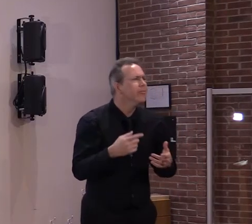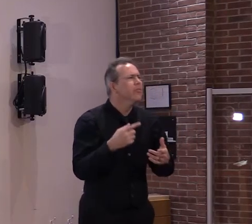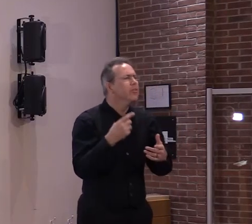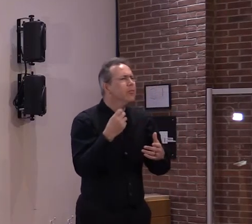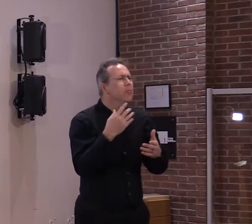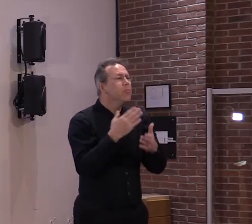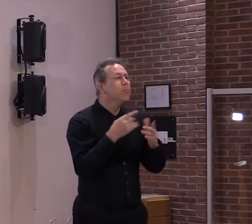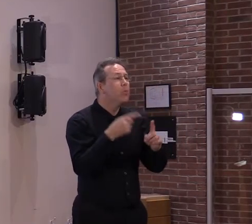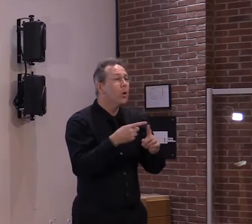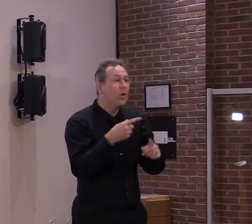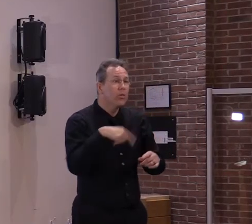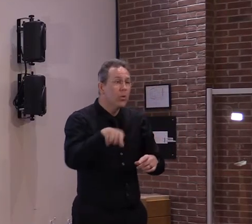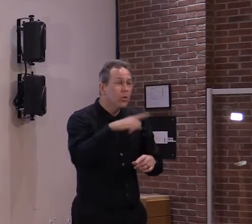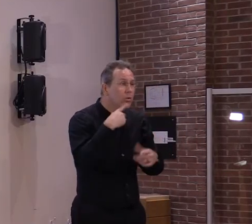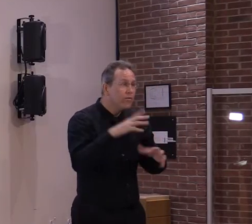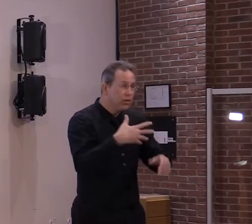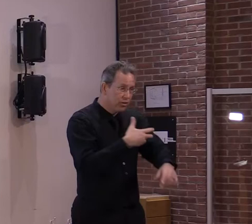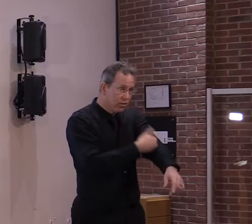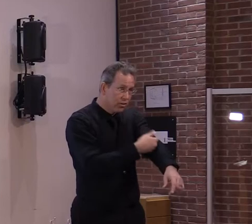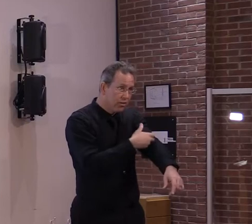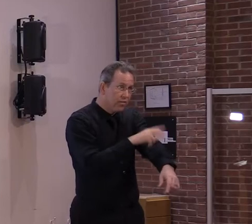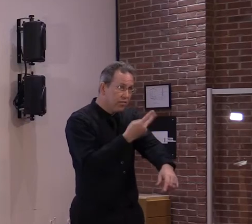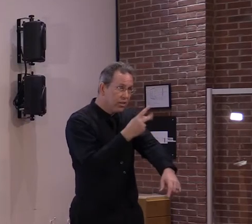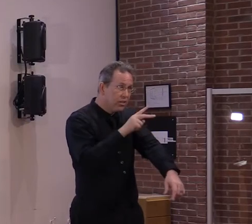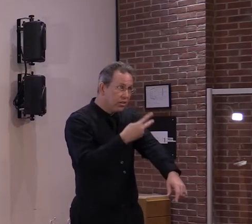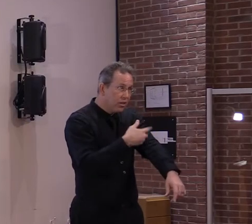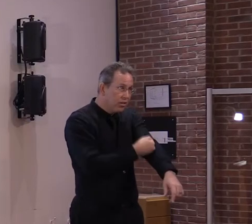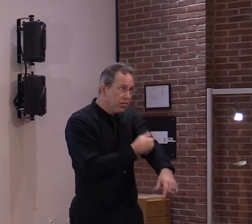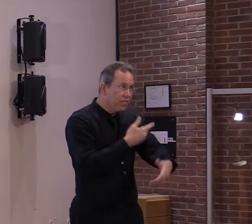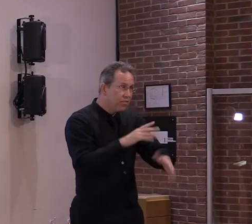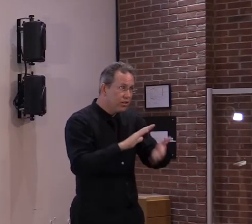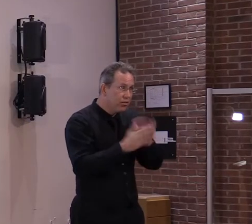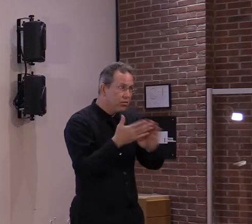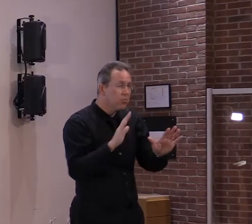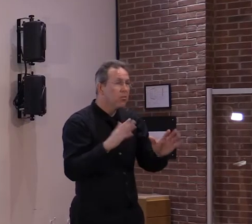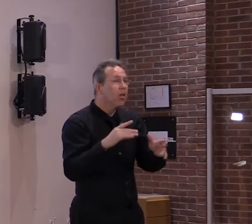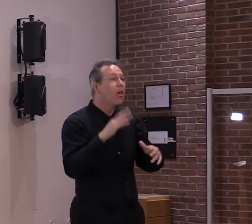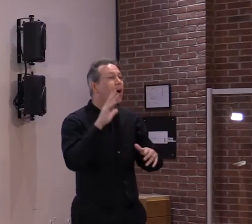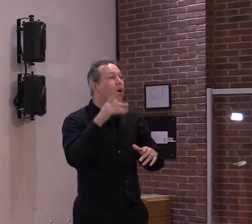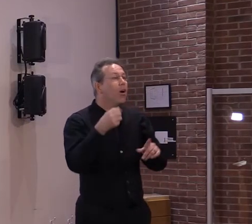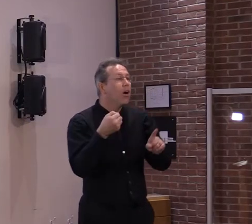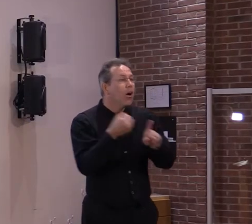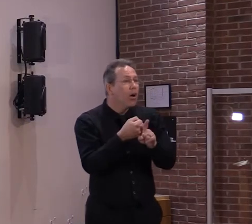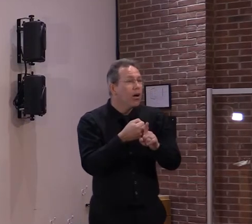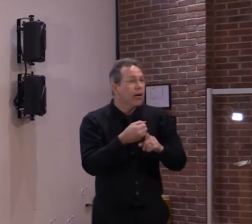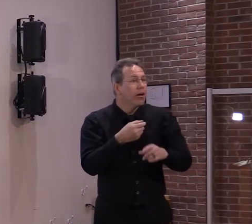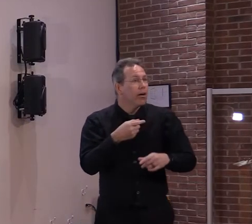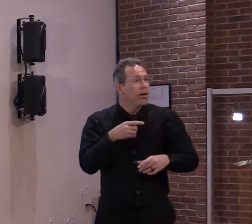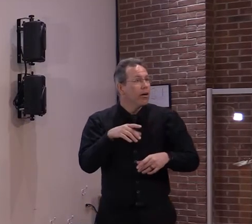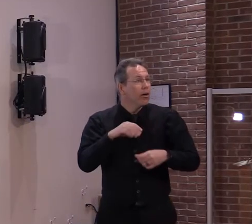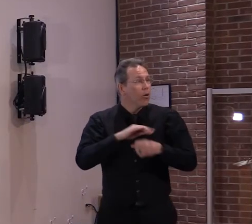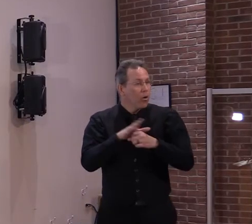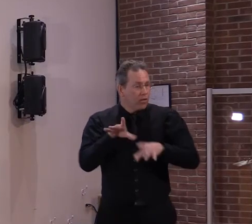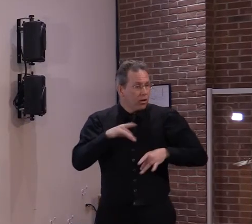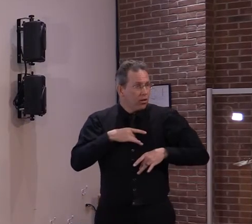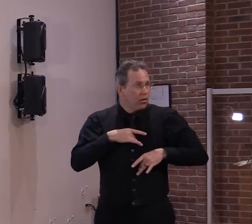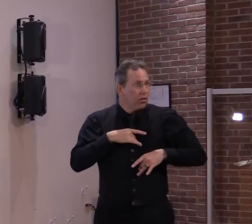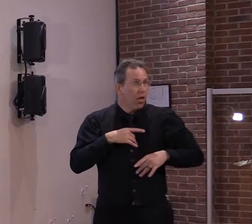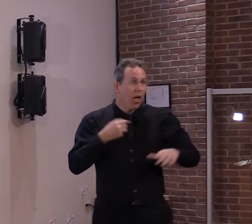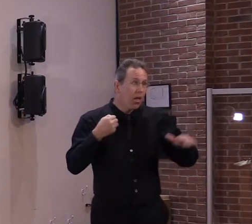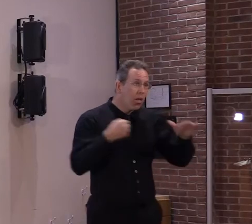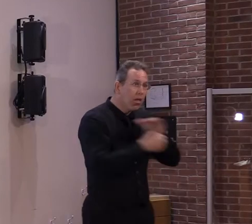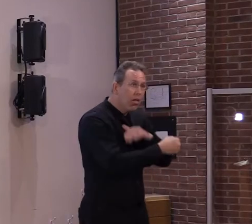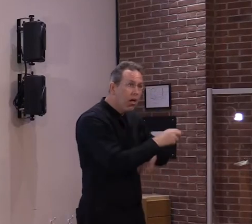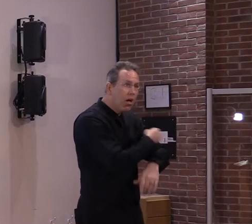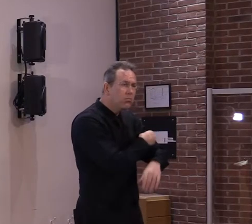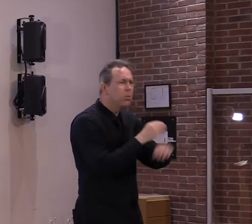And so far, the answer is zero. Does anyone, or maybe one, I think zero, though. Does anyone